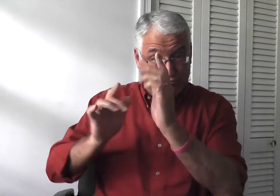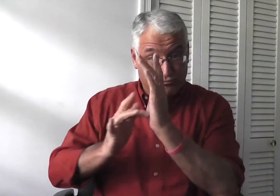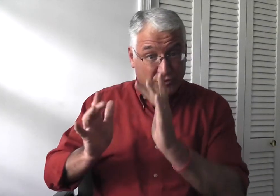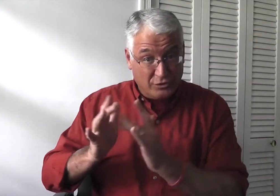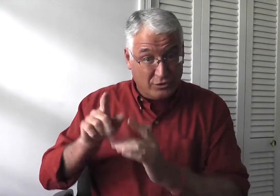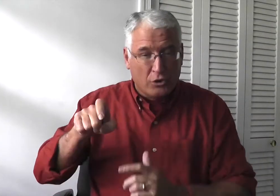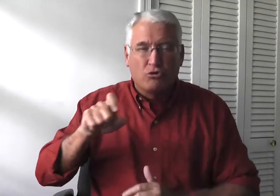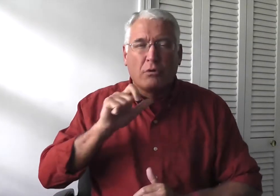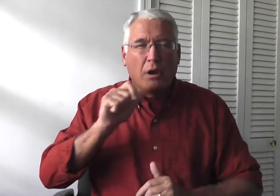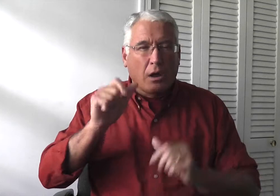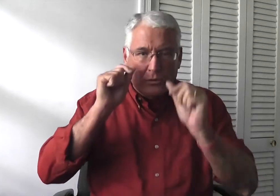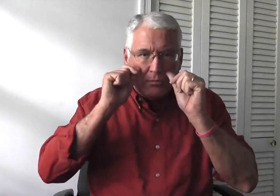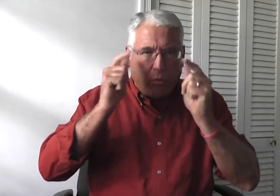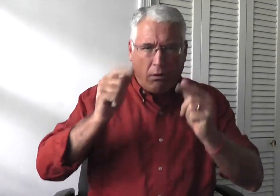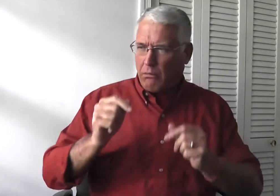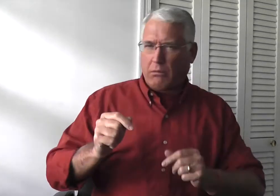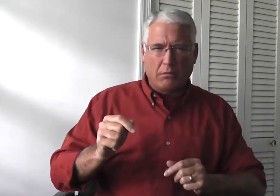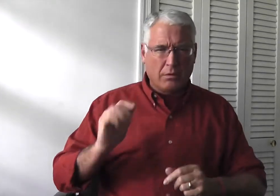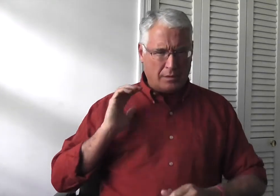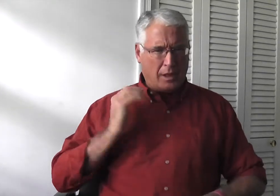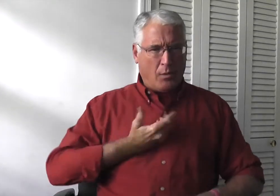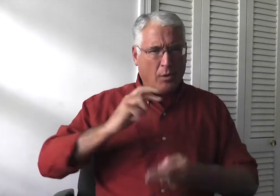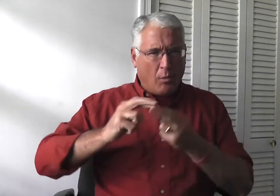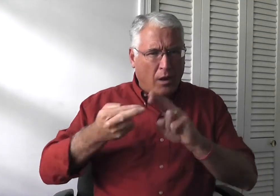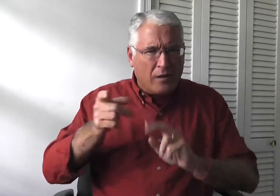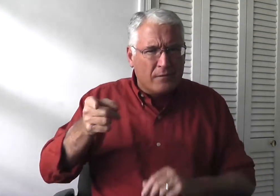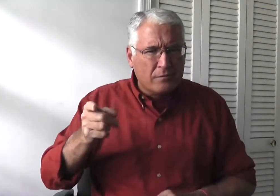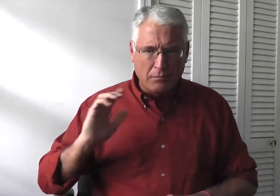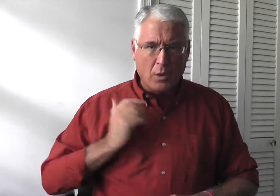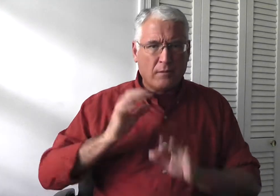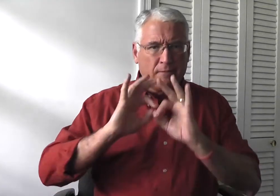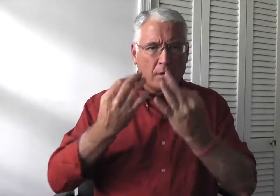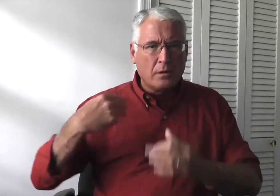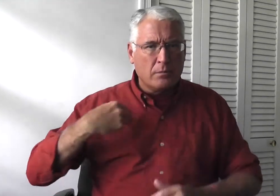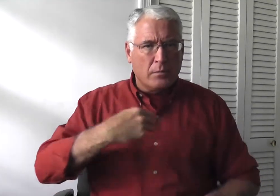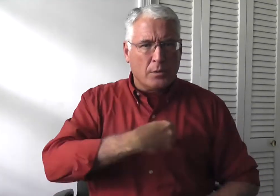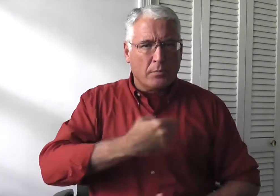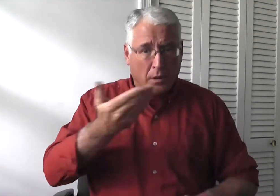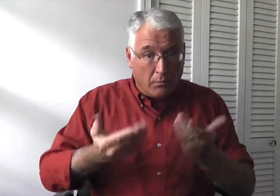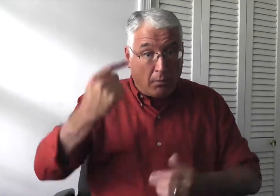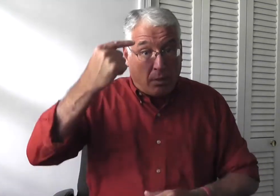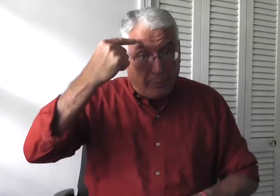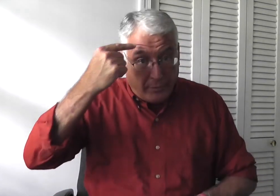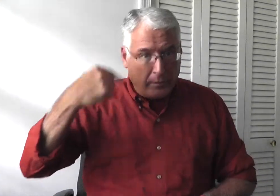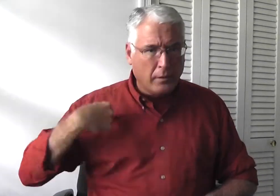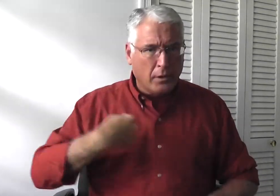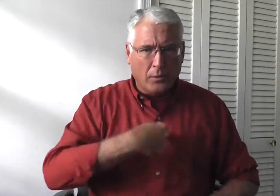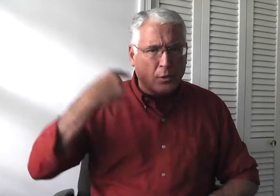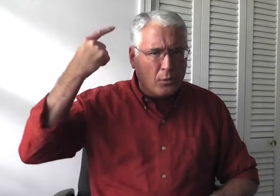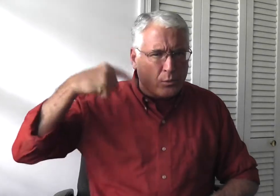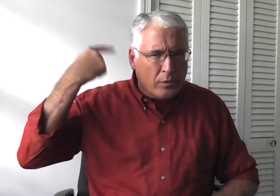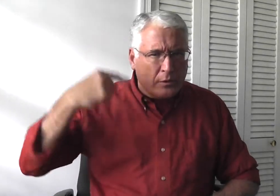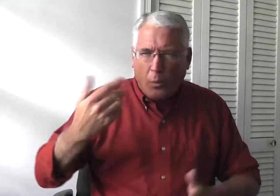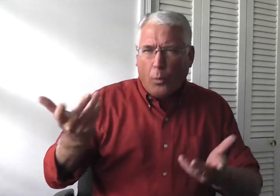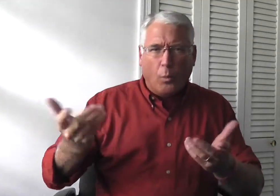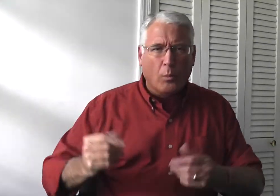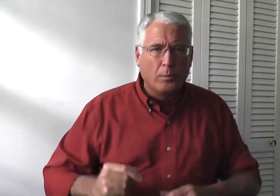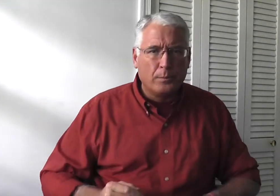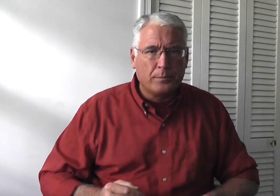We who are faithful to Christ should not be surprised that our relatives, our family members, think that we are